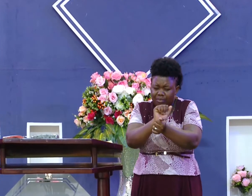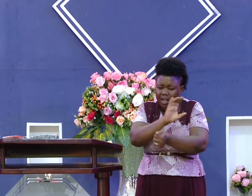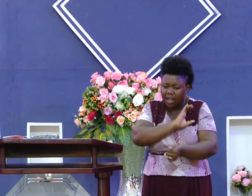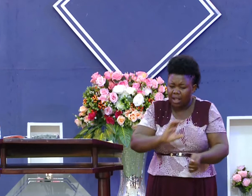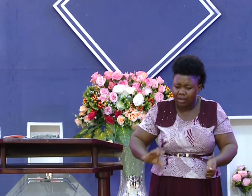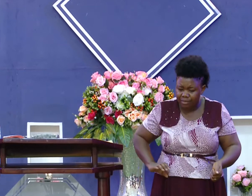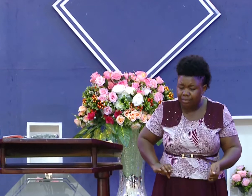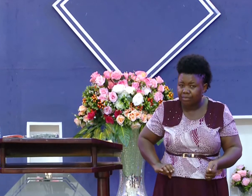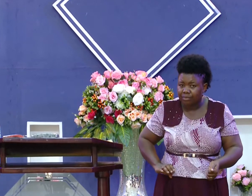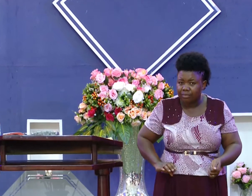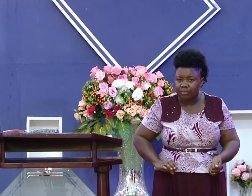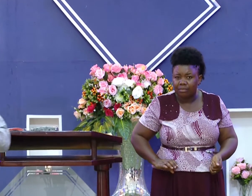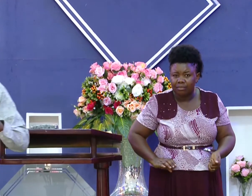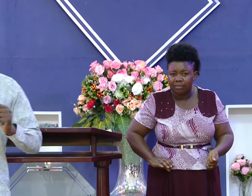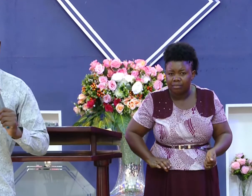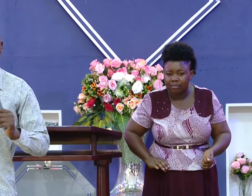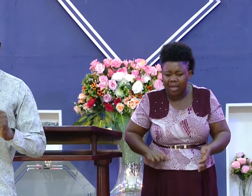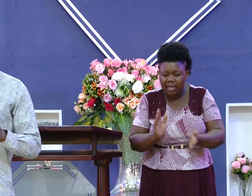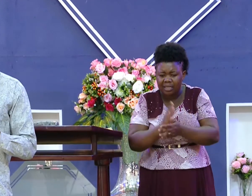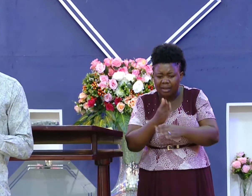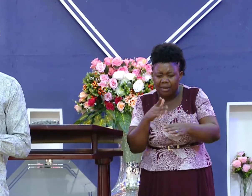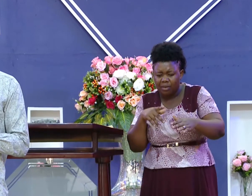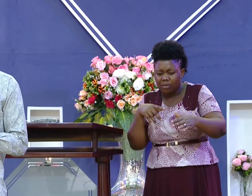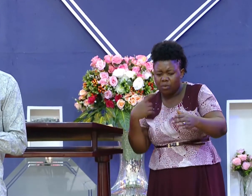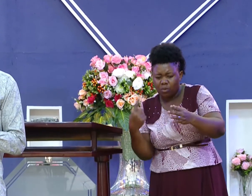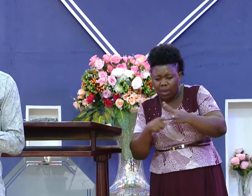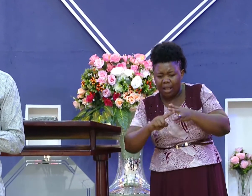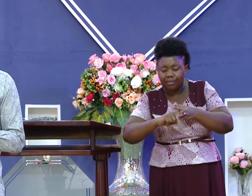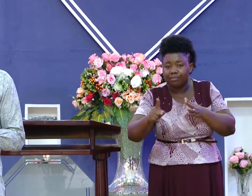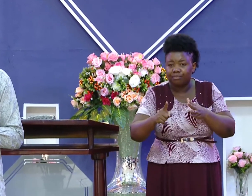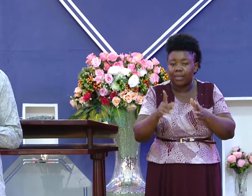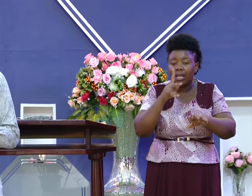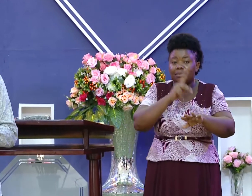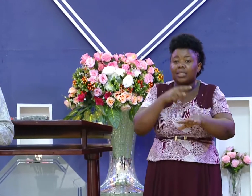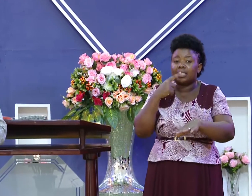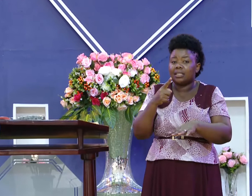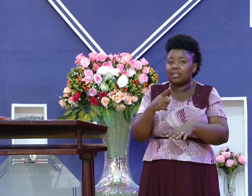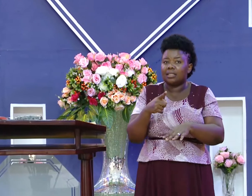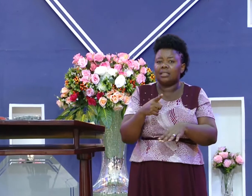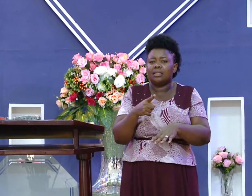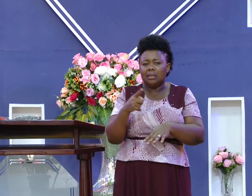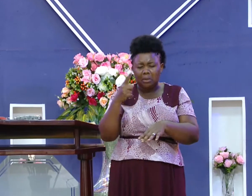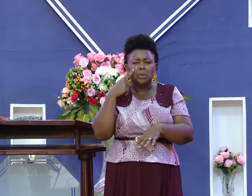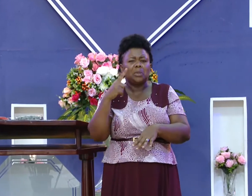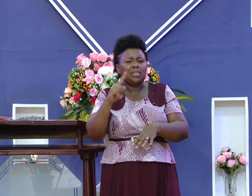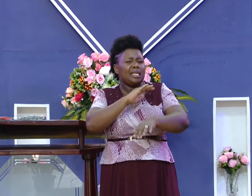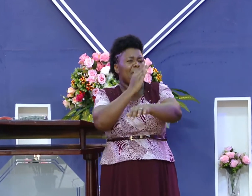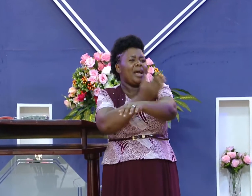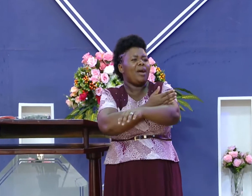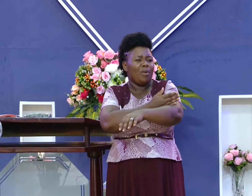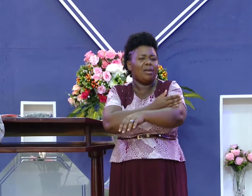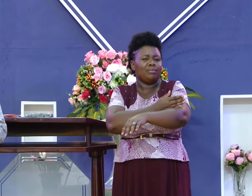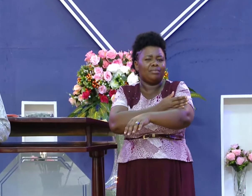they arrested him, and he would run away. And Peter said, have you